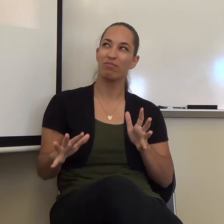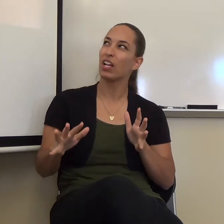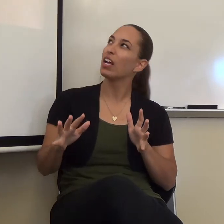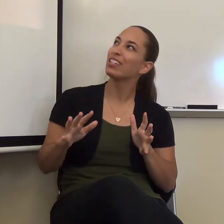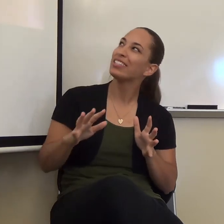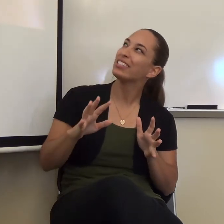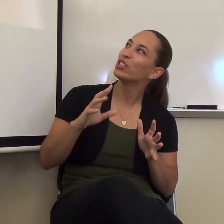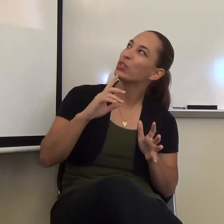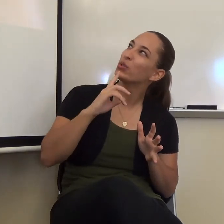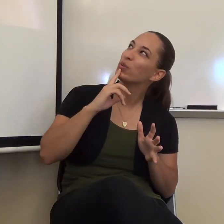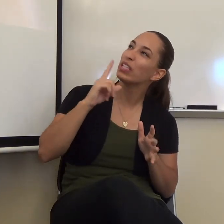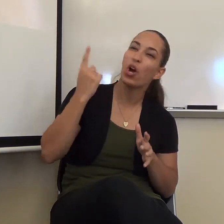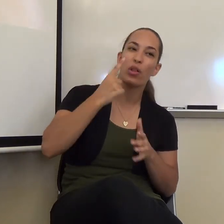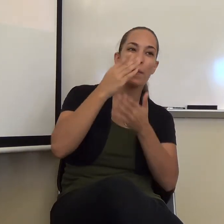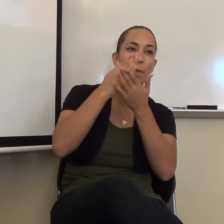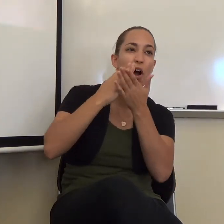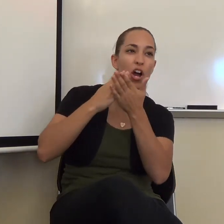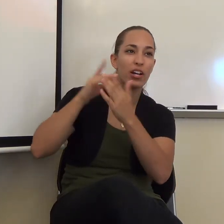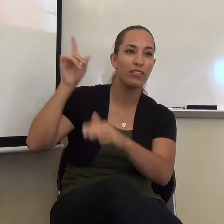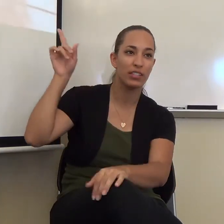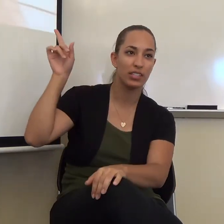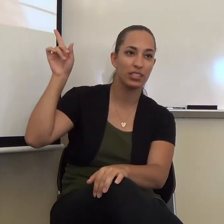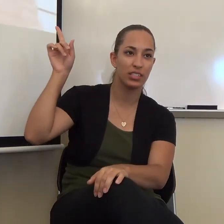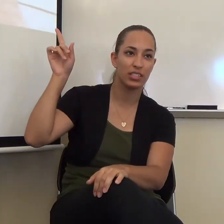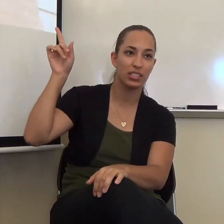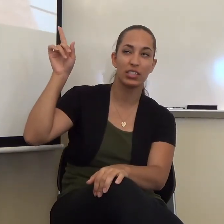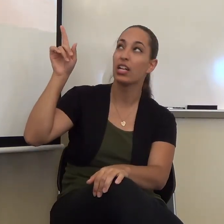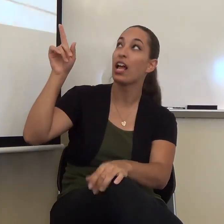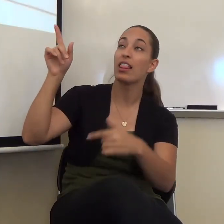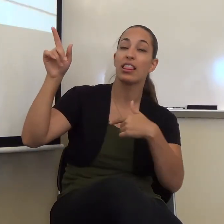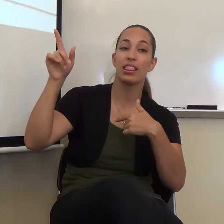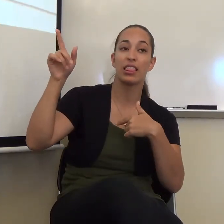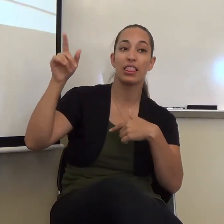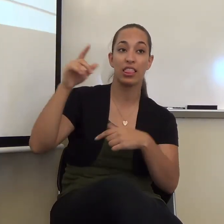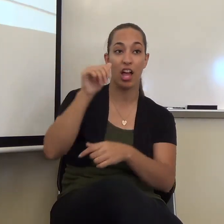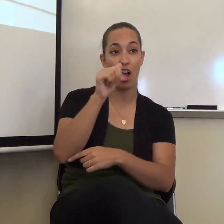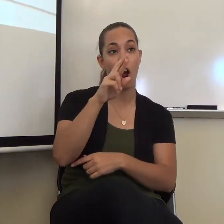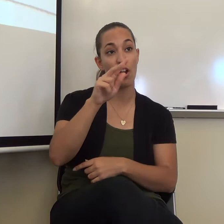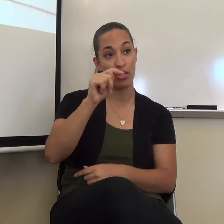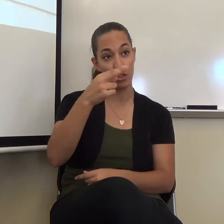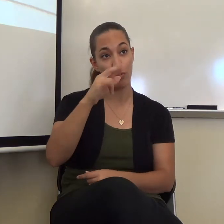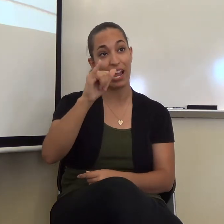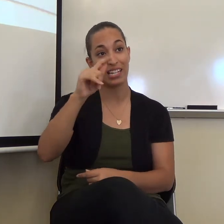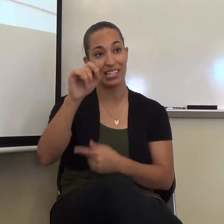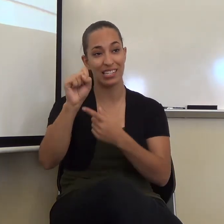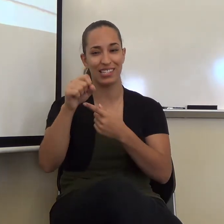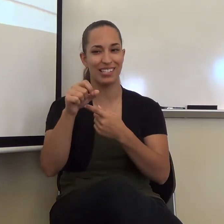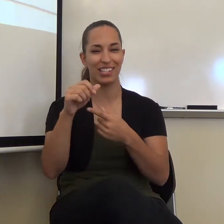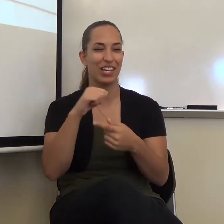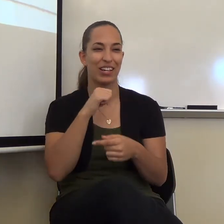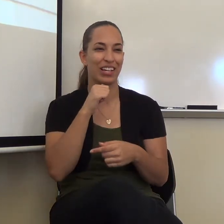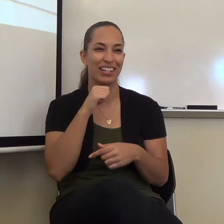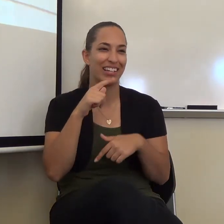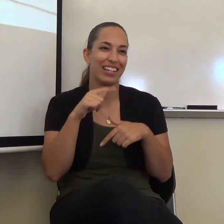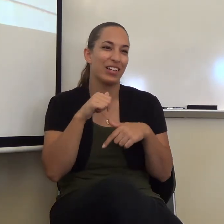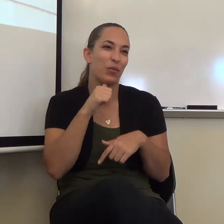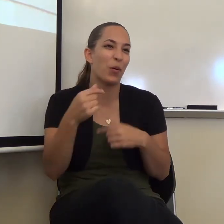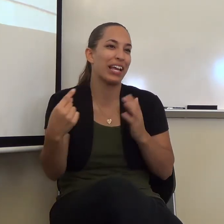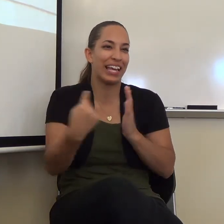okay? This is the life-saving idea. This isn't, arthritis pain isn't gonna kill you, okay? I mean, it gets bad, but It